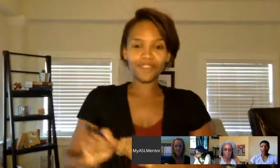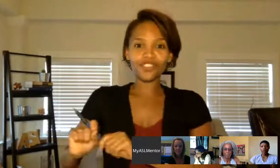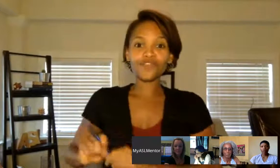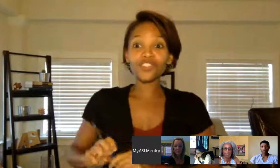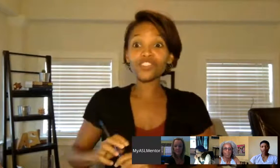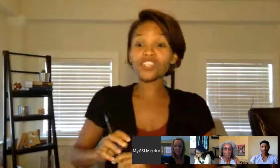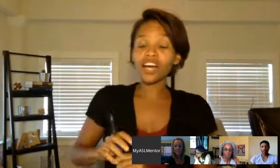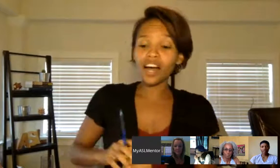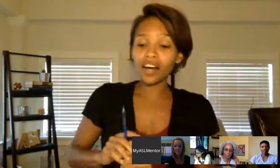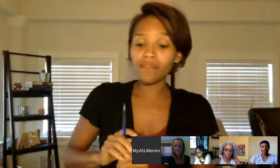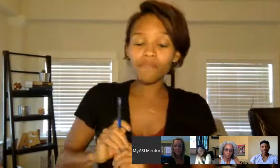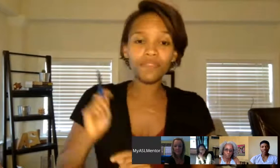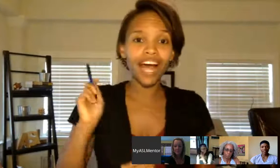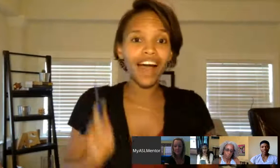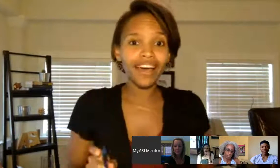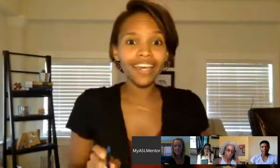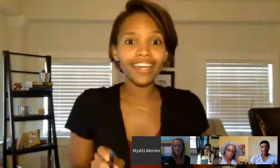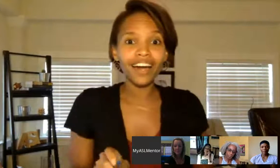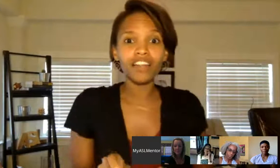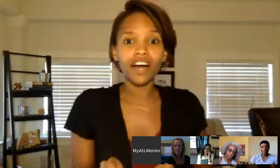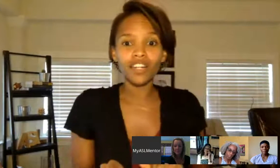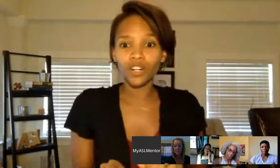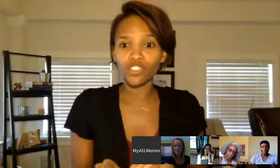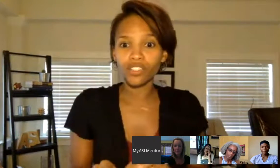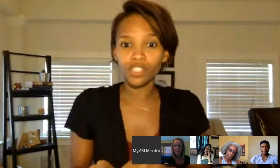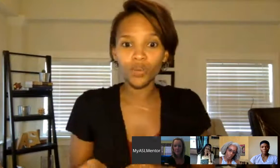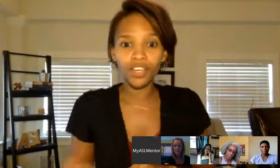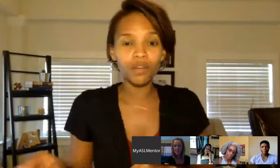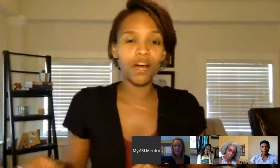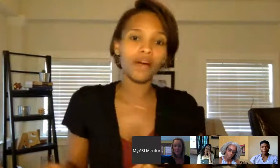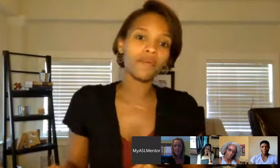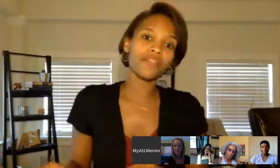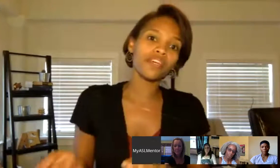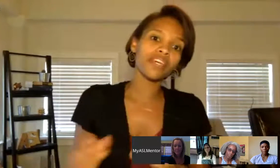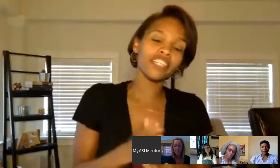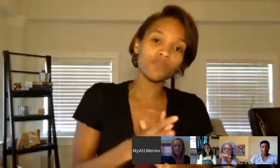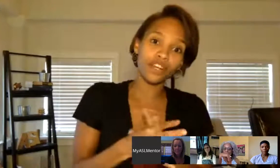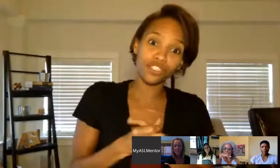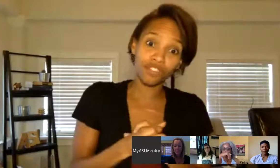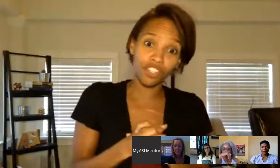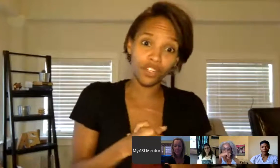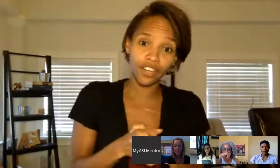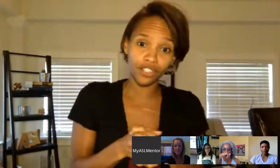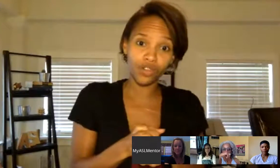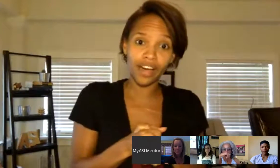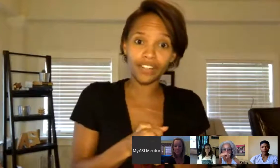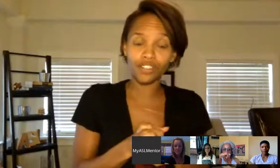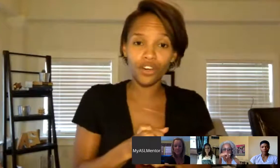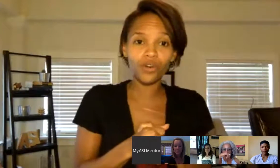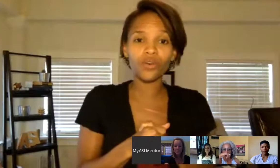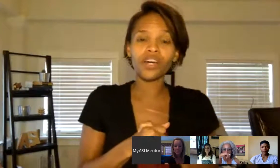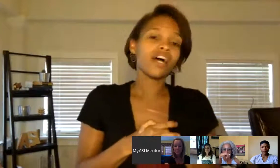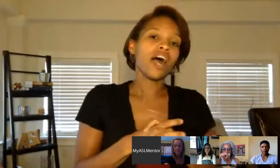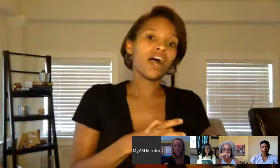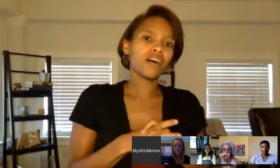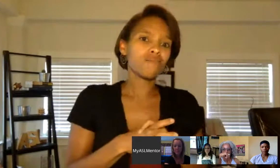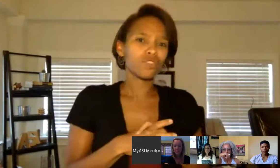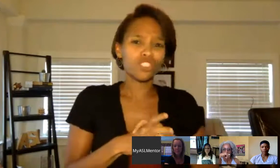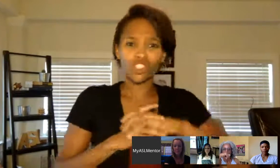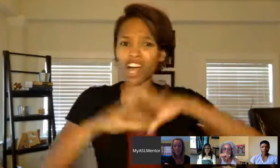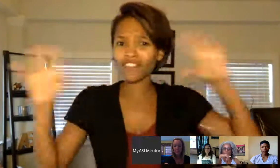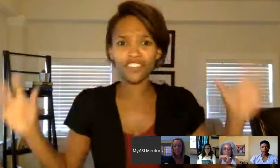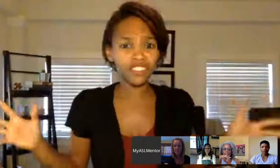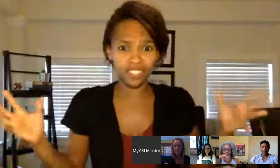Okay, so first, I got a lot of questions this week. The inspiration video, as you guys know,